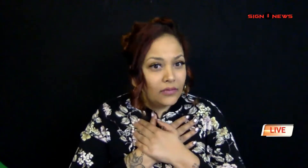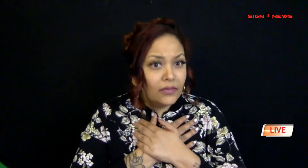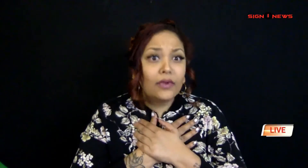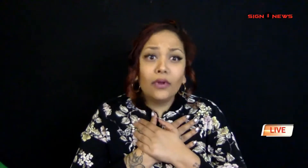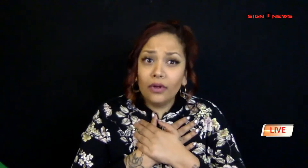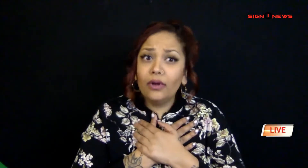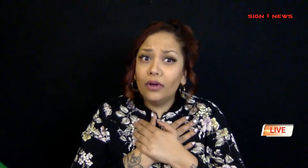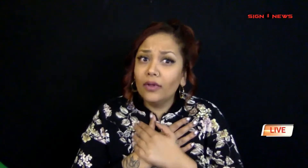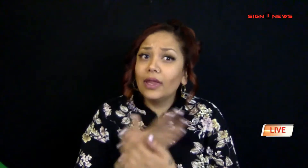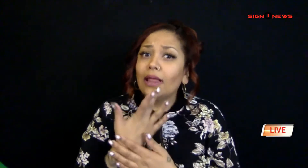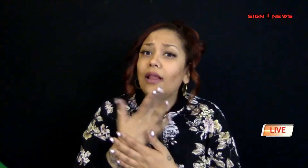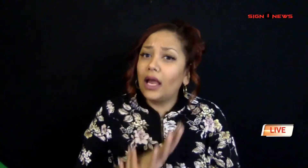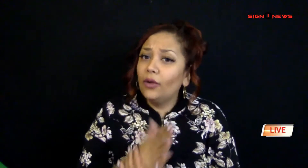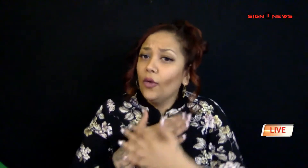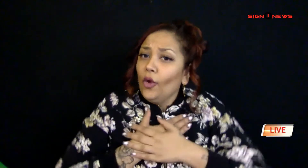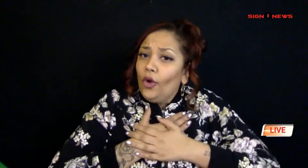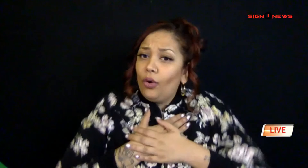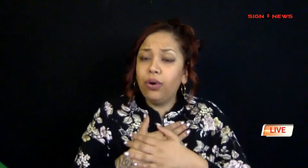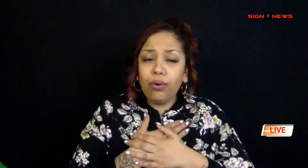Whew.